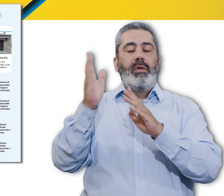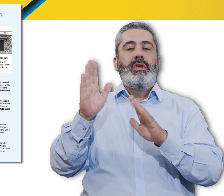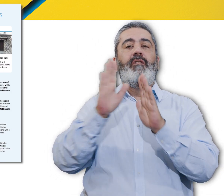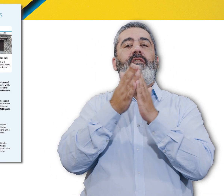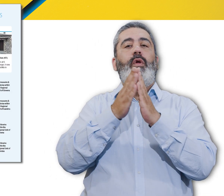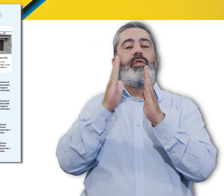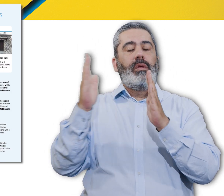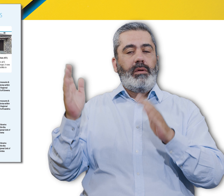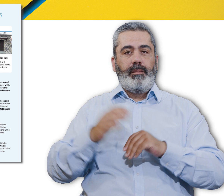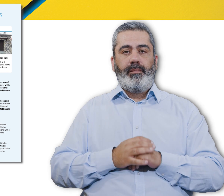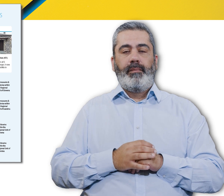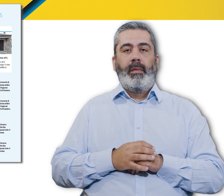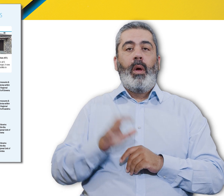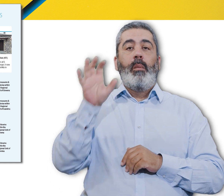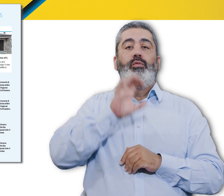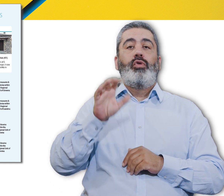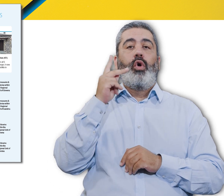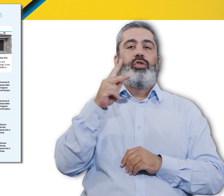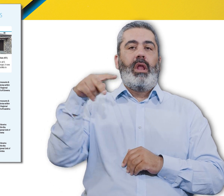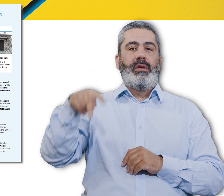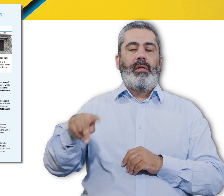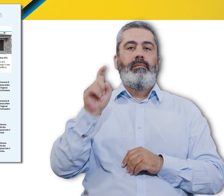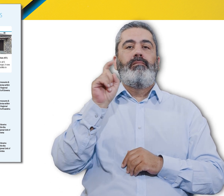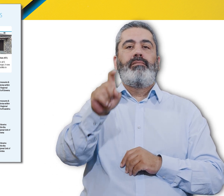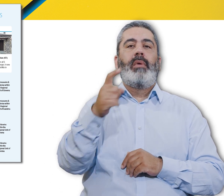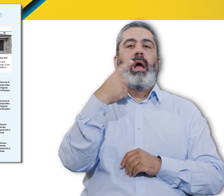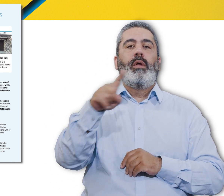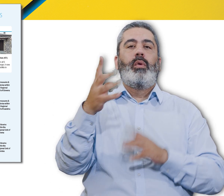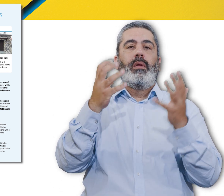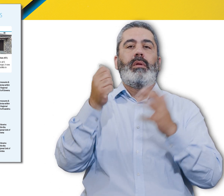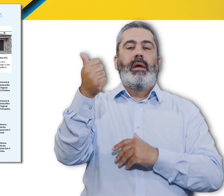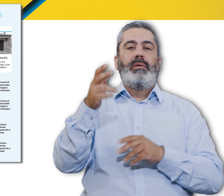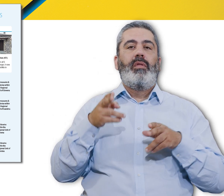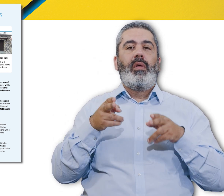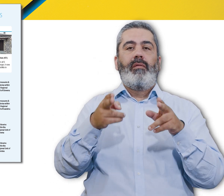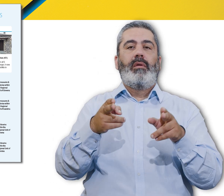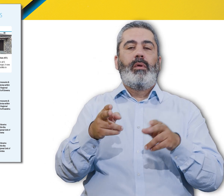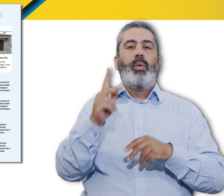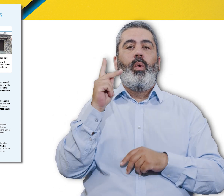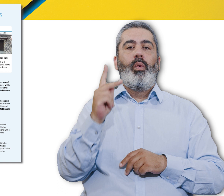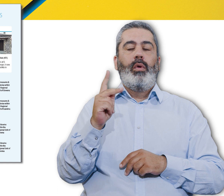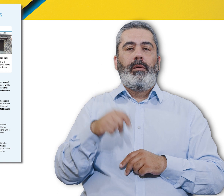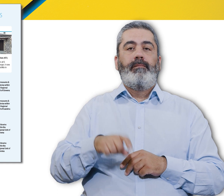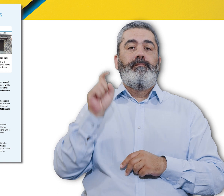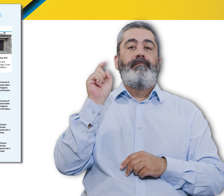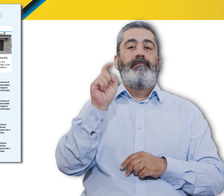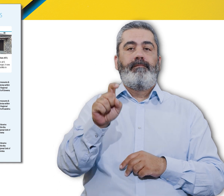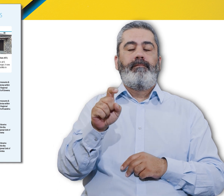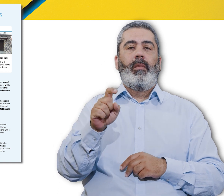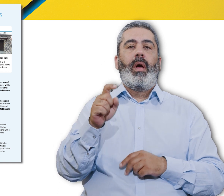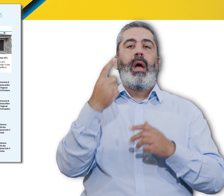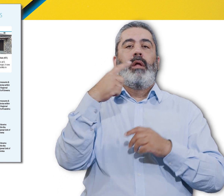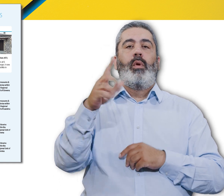Section: Museums, Galleries and Libraries. Kostas Lazaridis Museum, number 196,